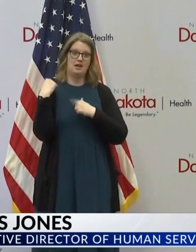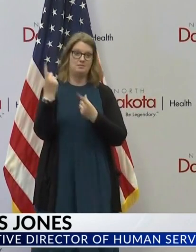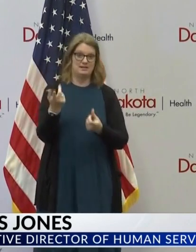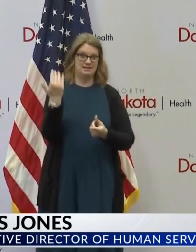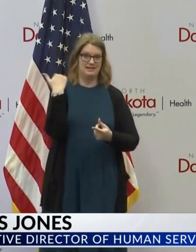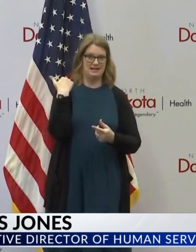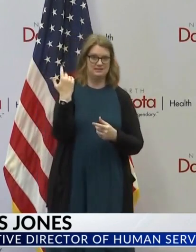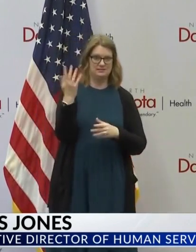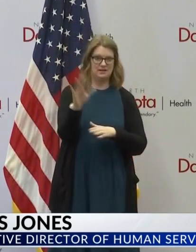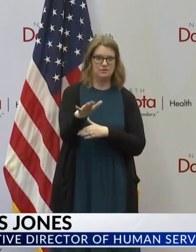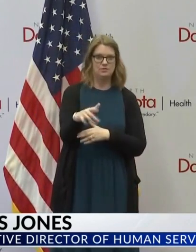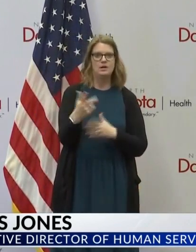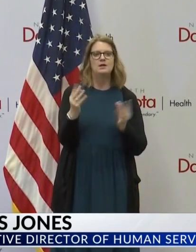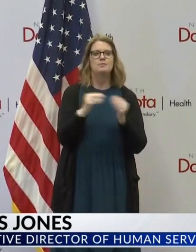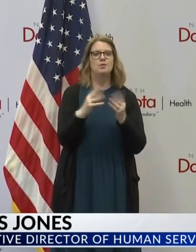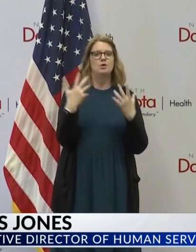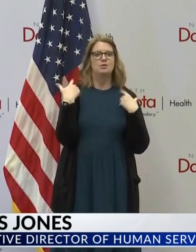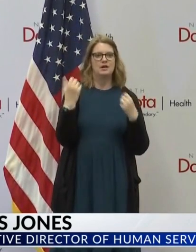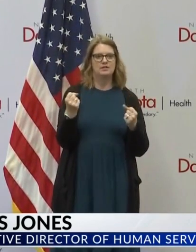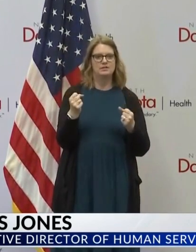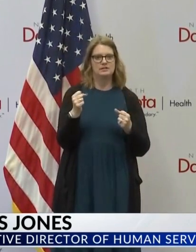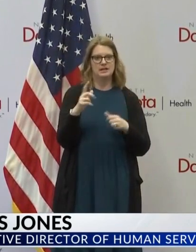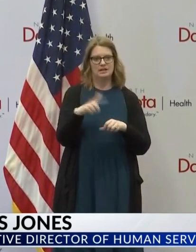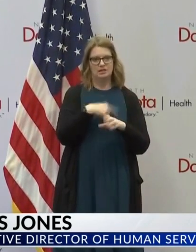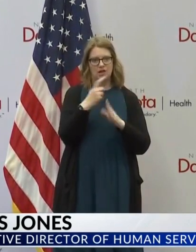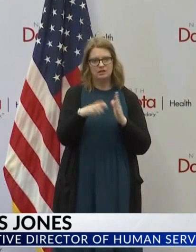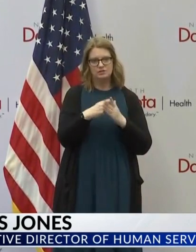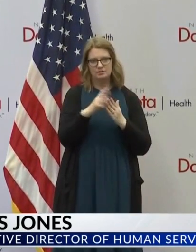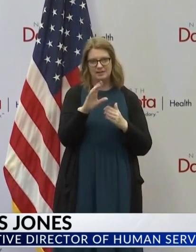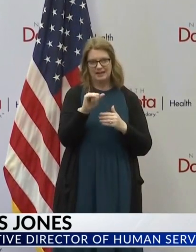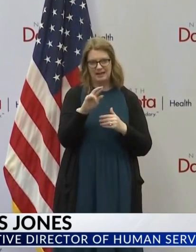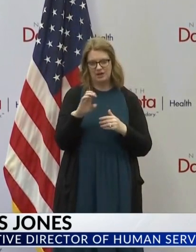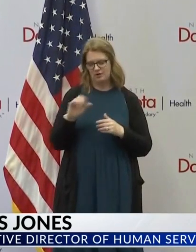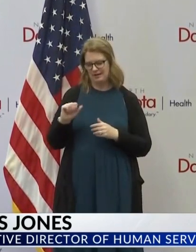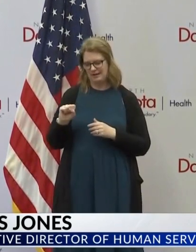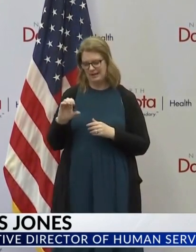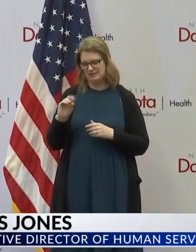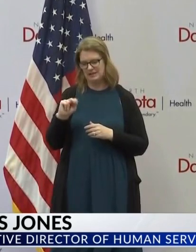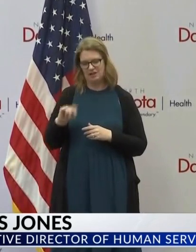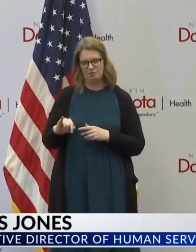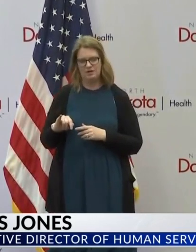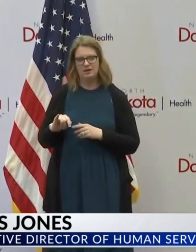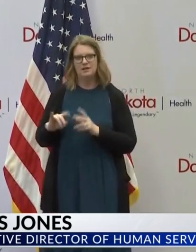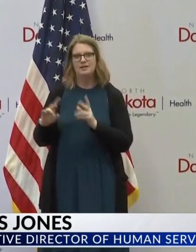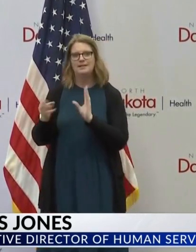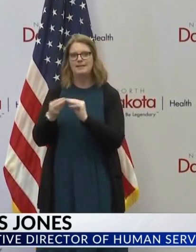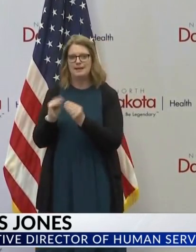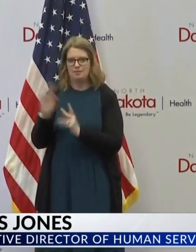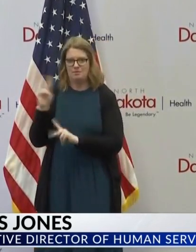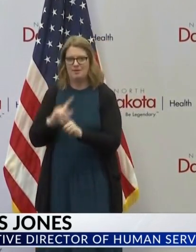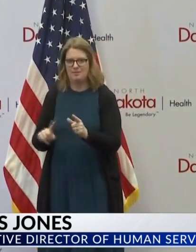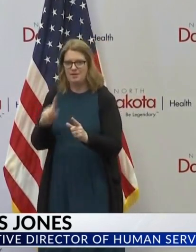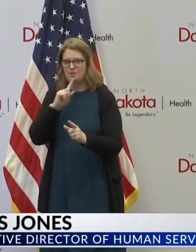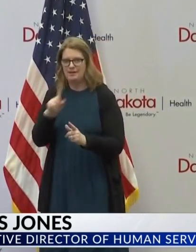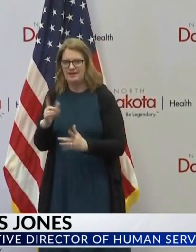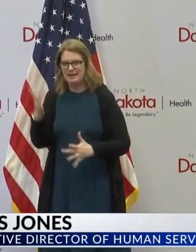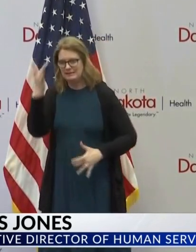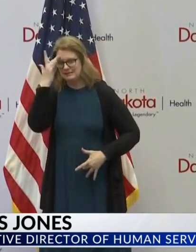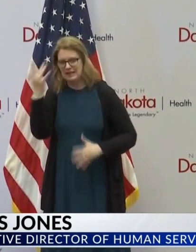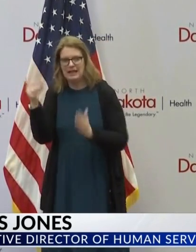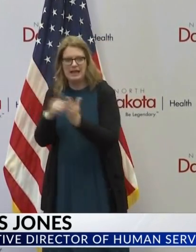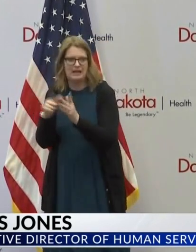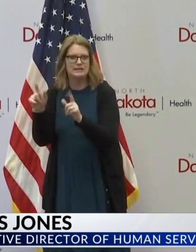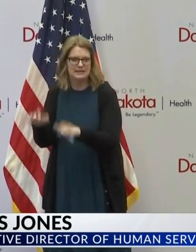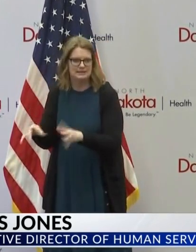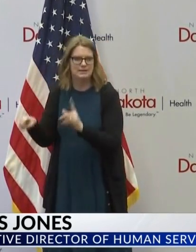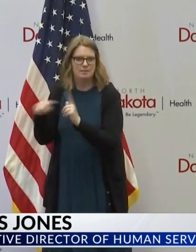more recoveries in long-term care in Cass County than we have active positives. So as people are testing positive, if we're doing